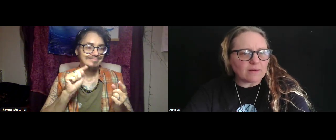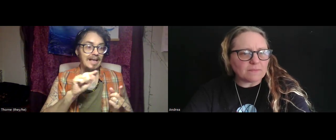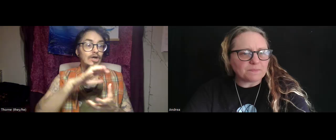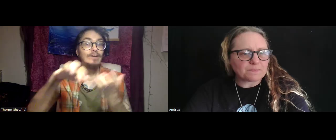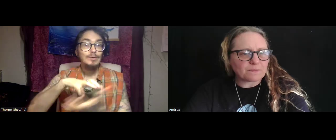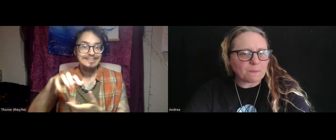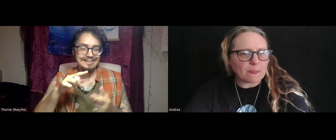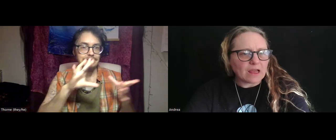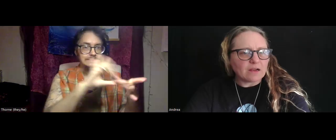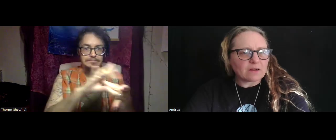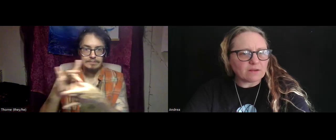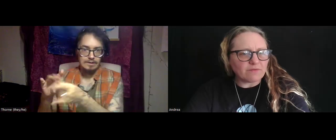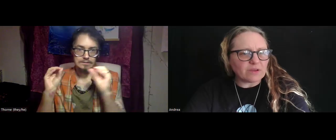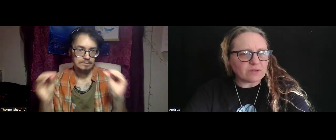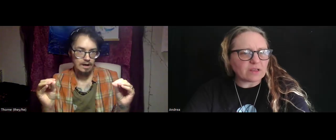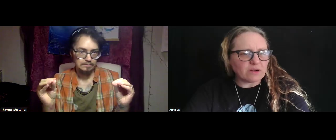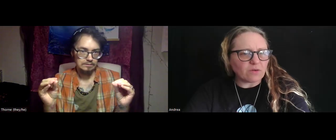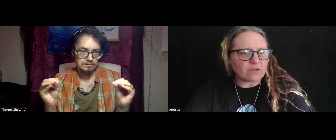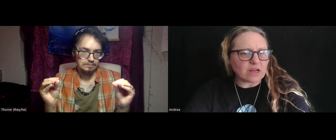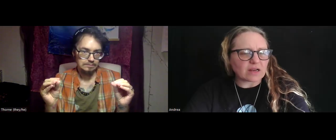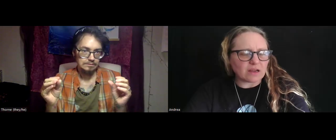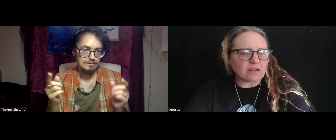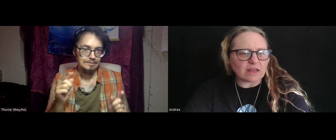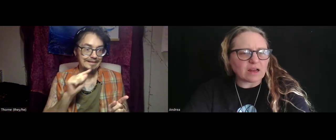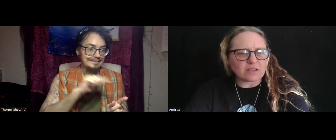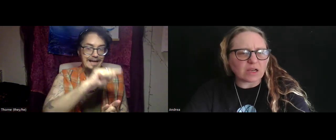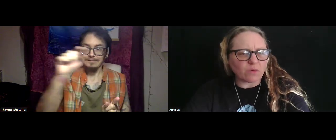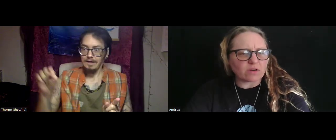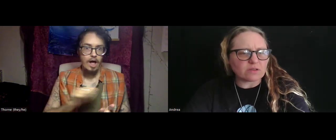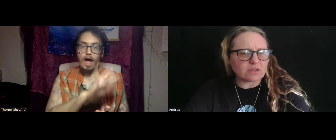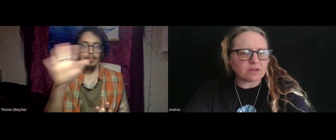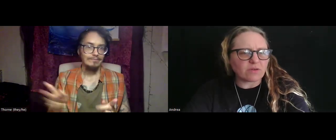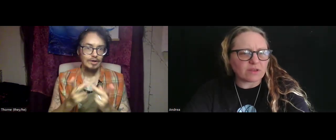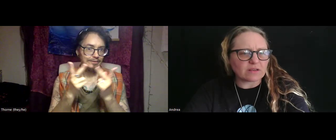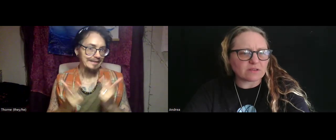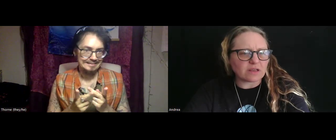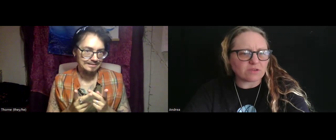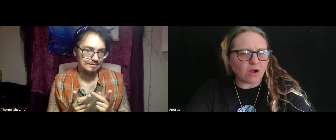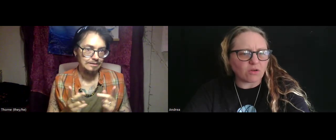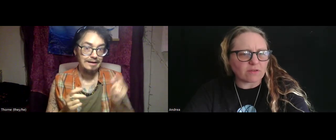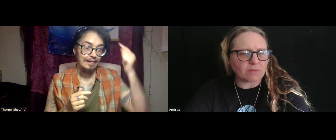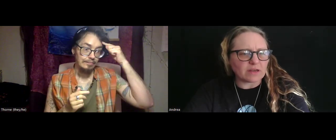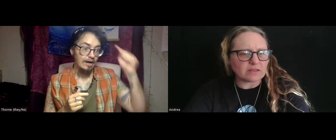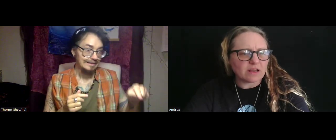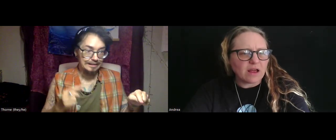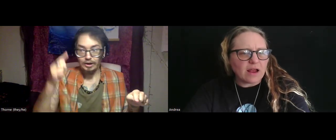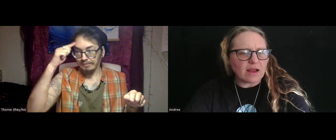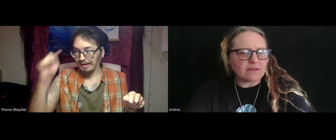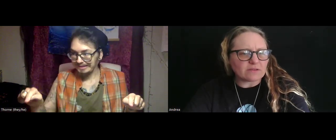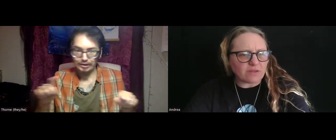um confusing, there's not like non sequiturs, things are all over the place. And there's a thought